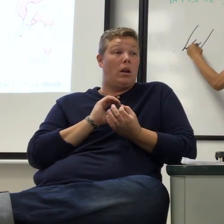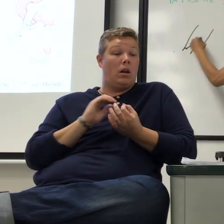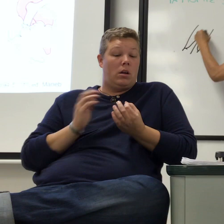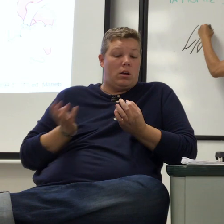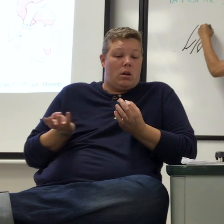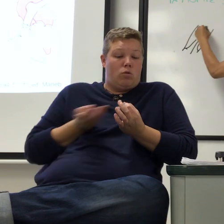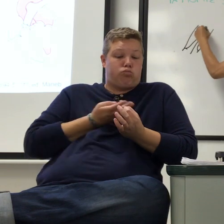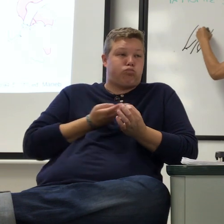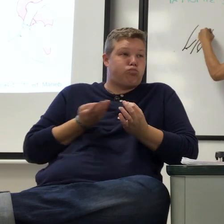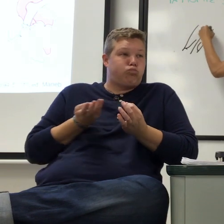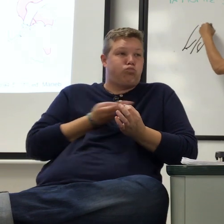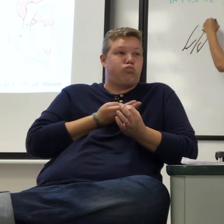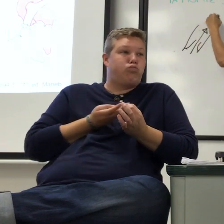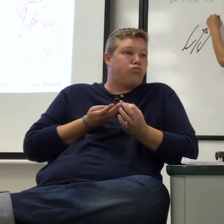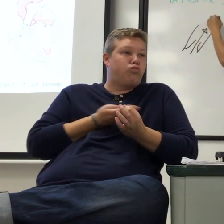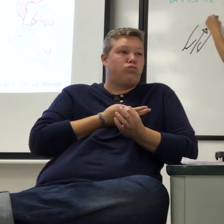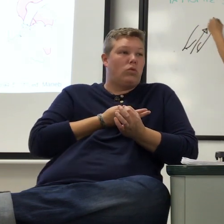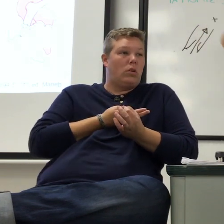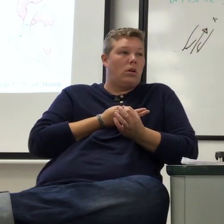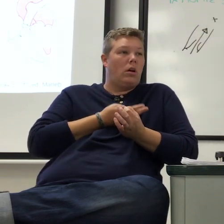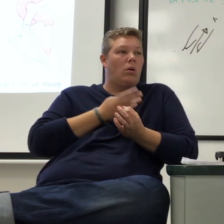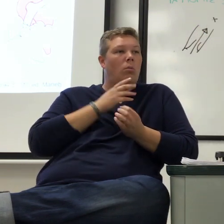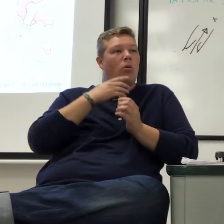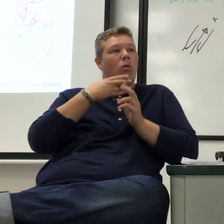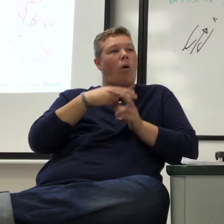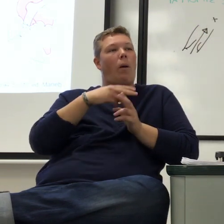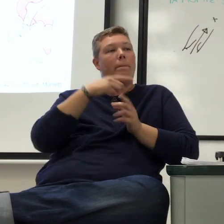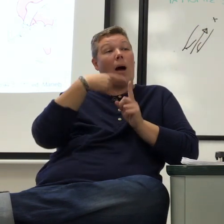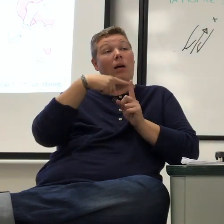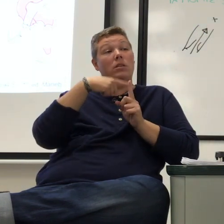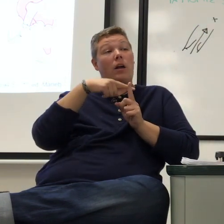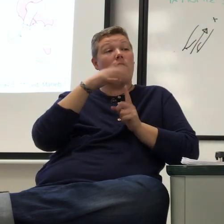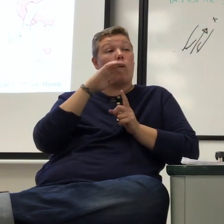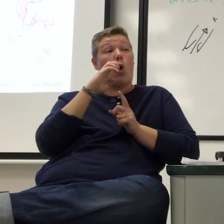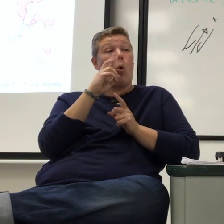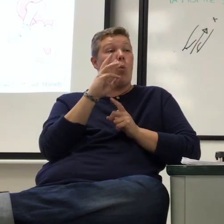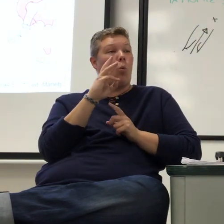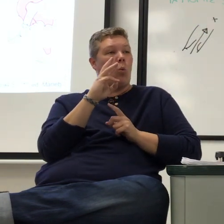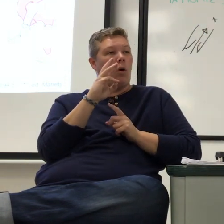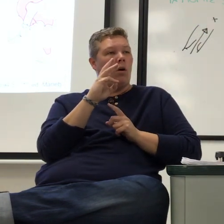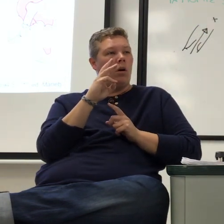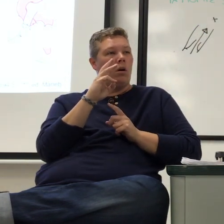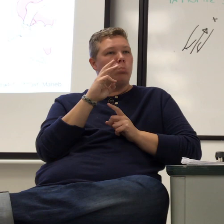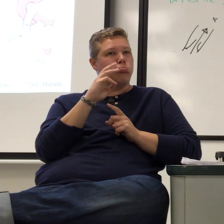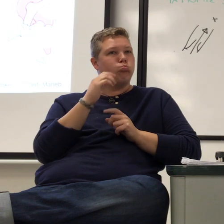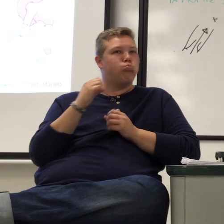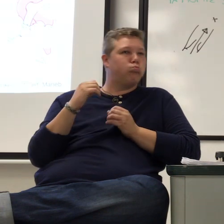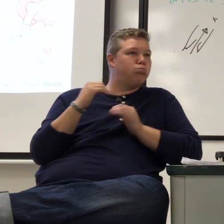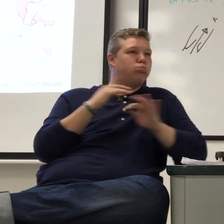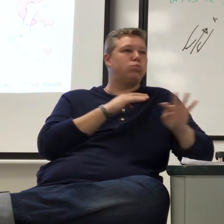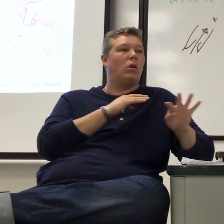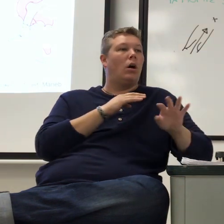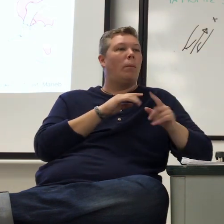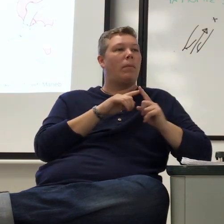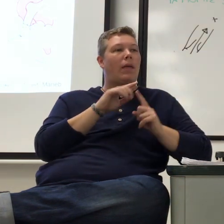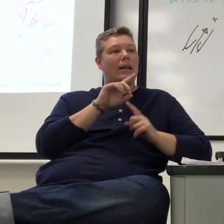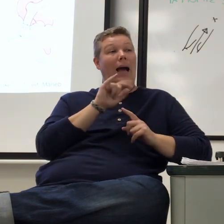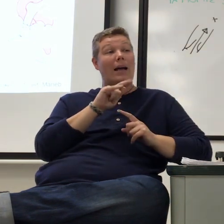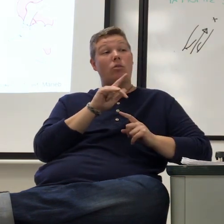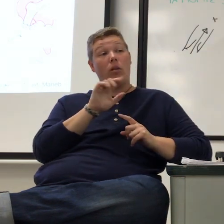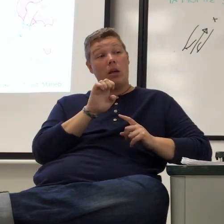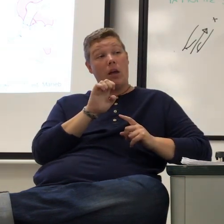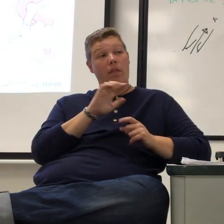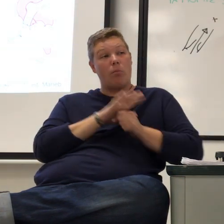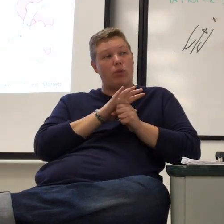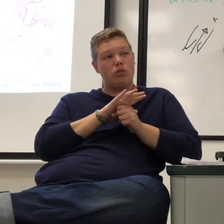and blood was flowing through it. They call that positive flow. But when you start to head back to diastole and pressure drops in the